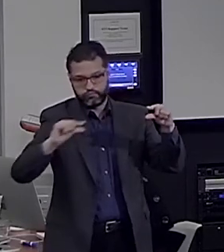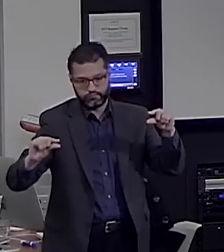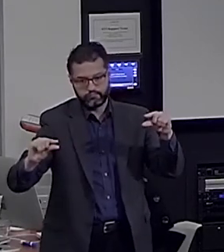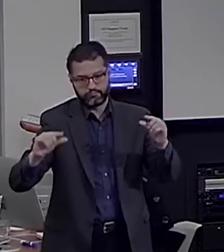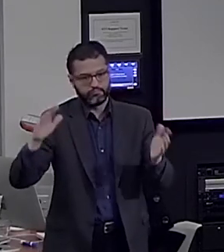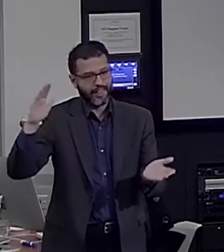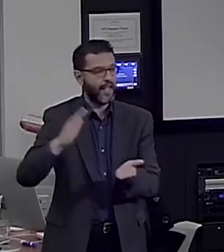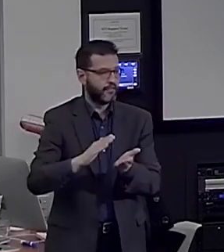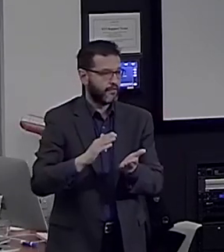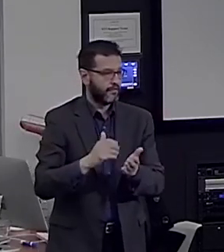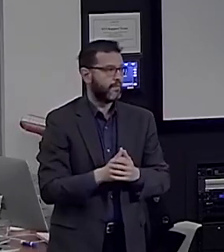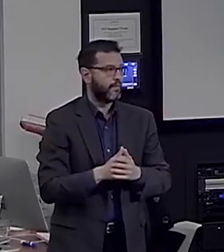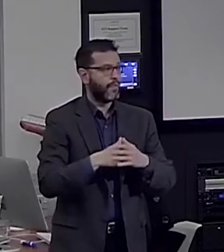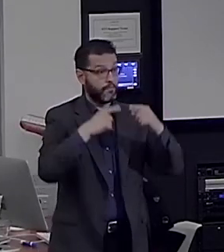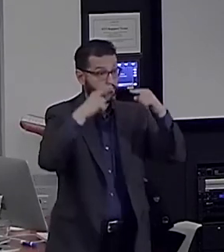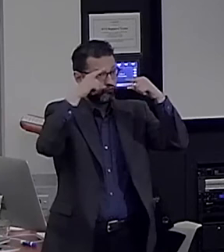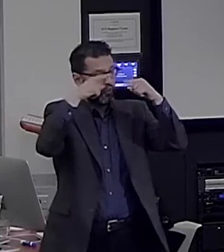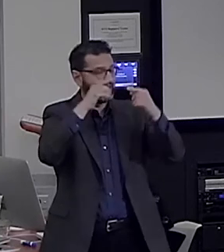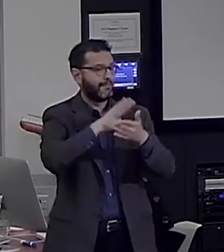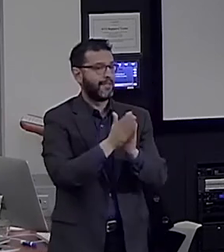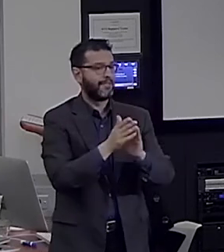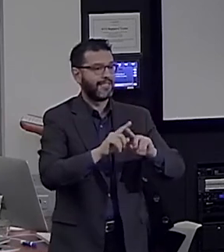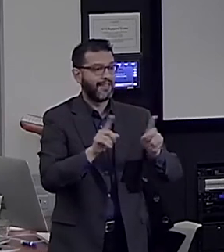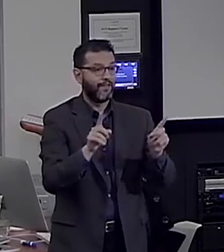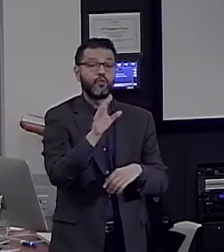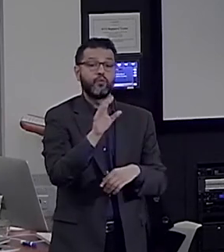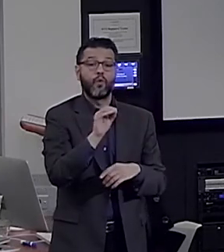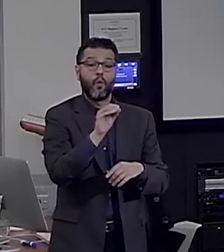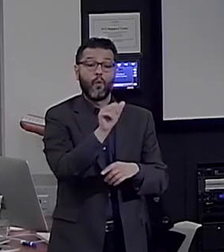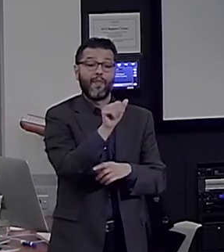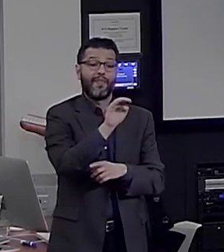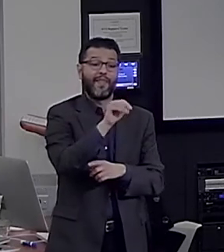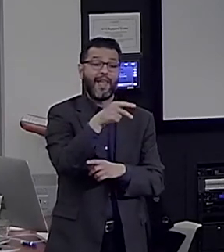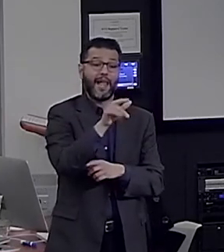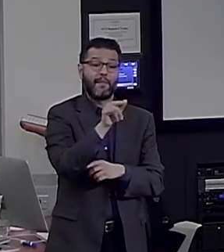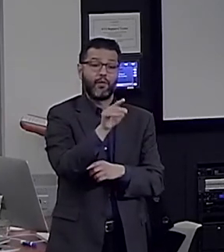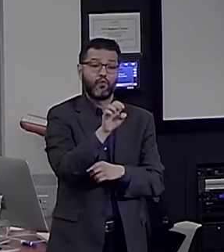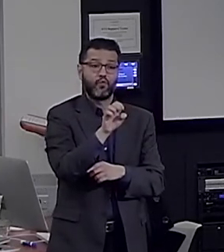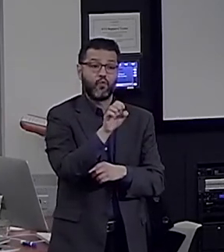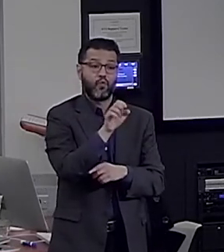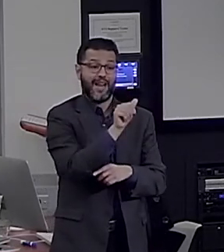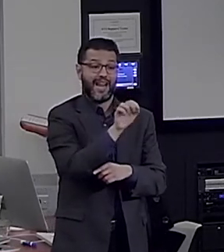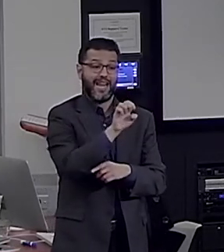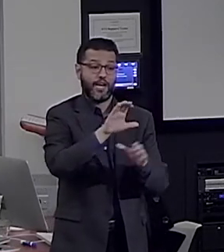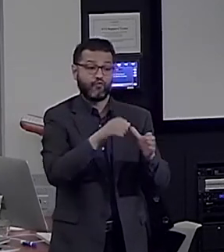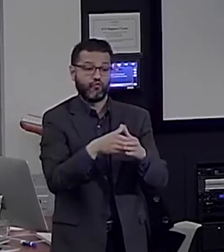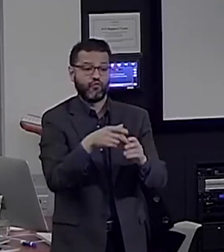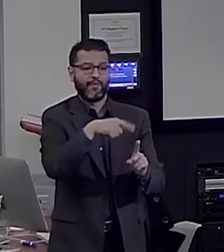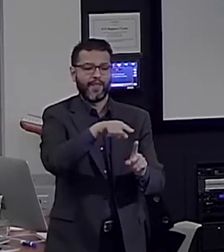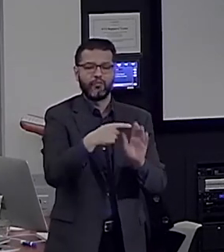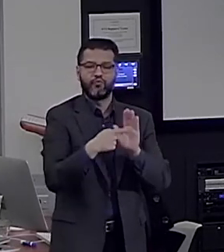here for the amplitude is that the active experience group actually showed a more mature configuration oh